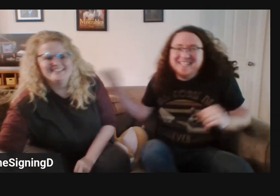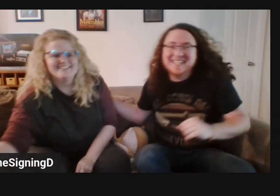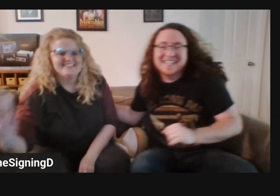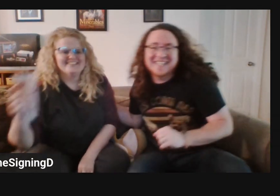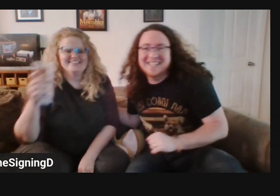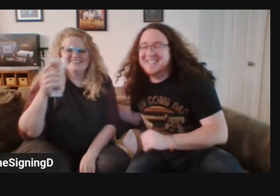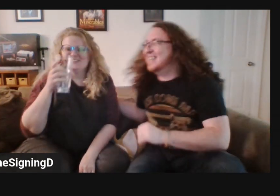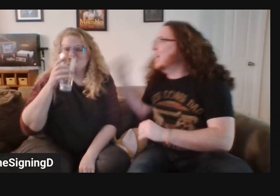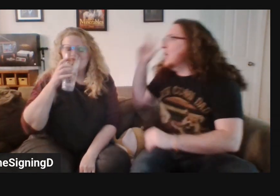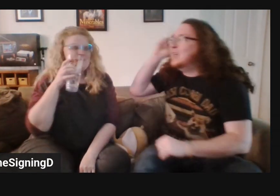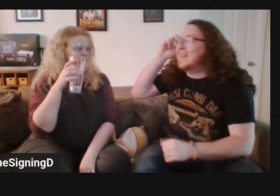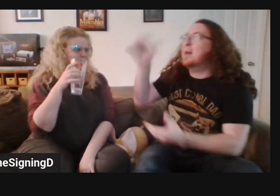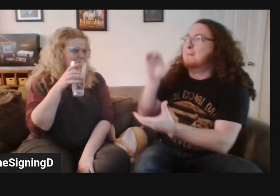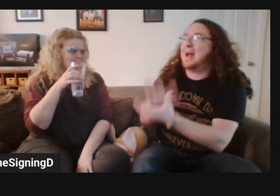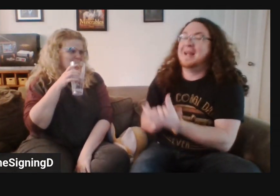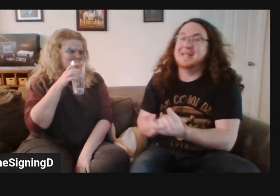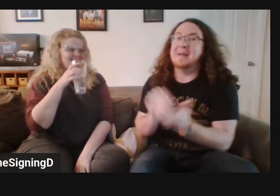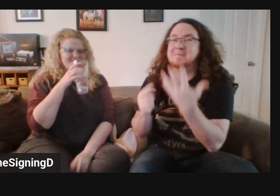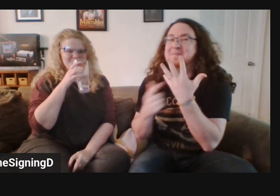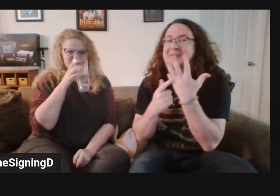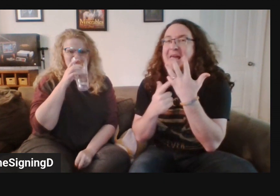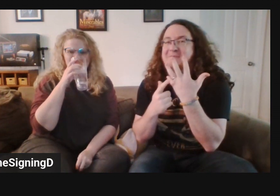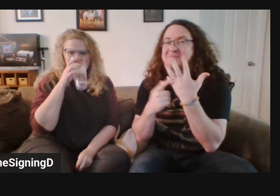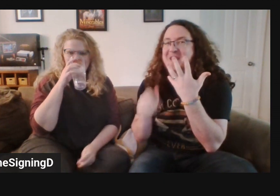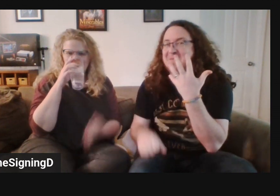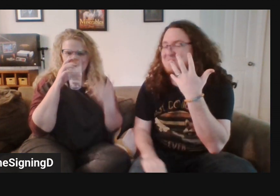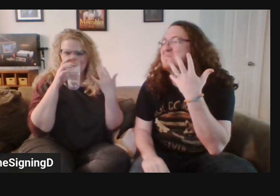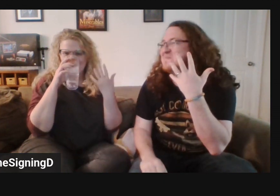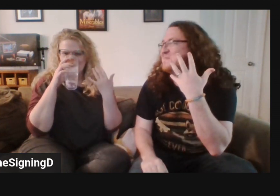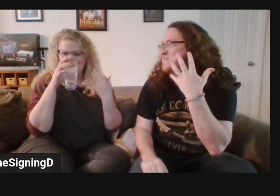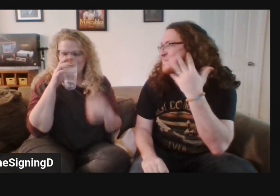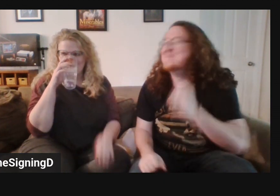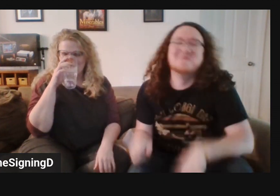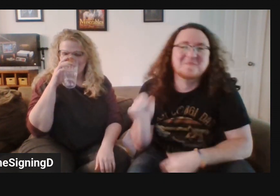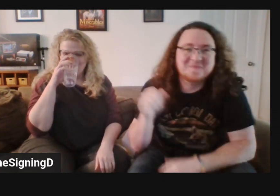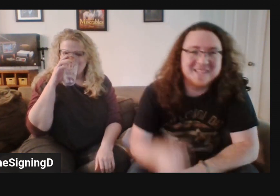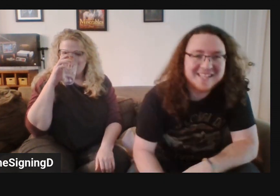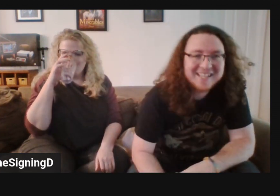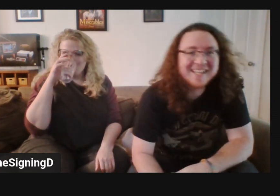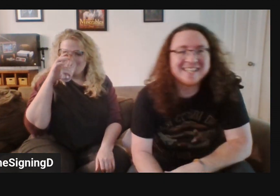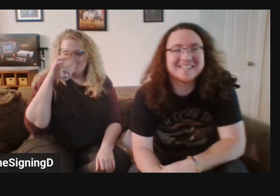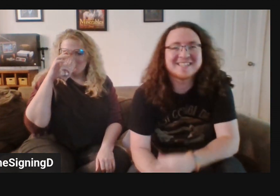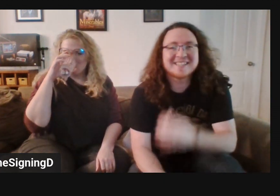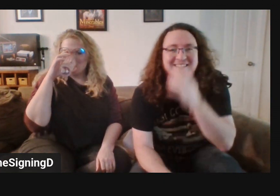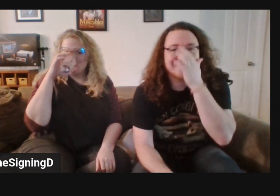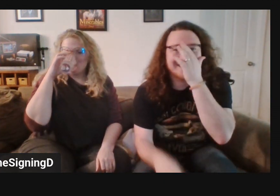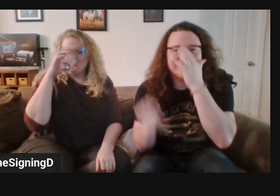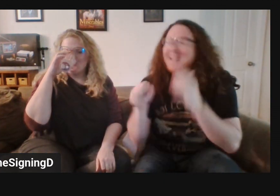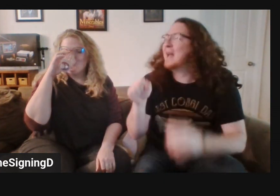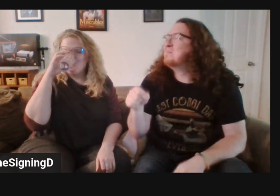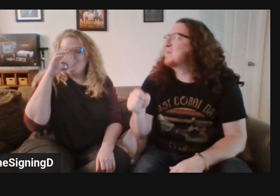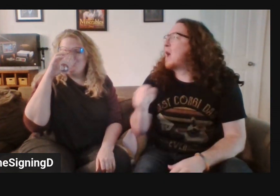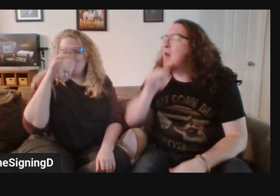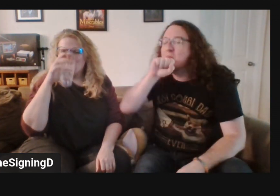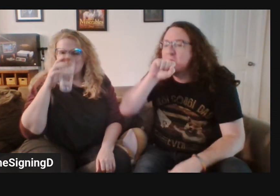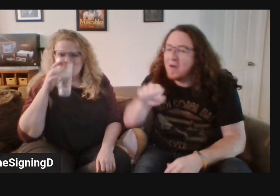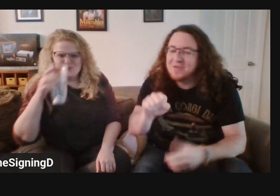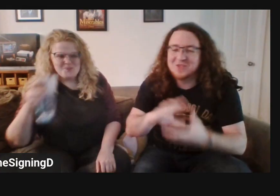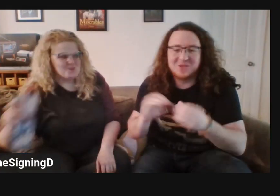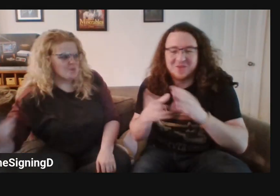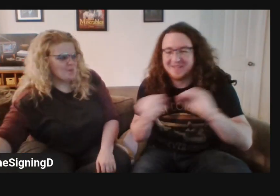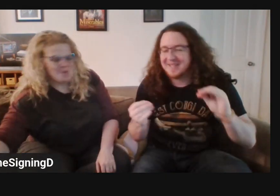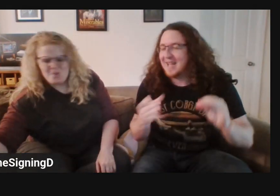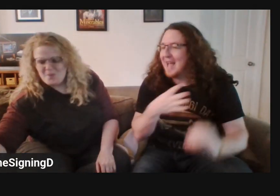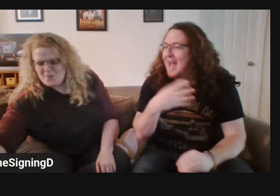You guys sound married. Yes. Yeah. Yeah, I love this story.